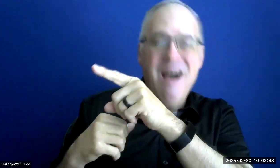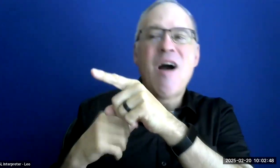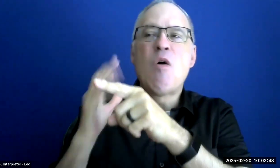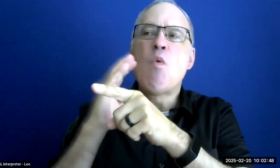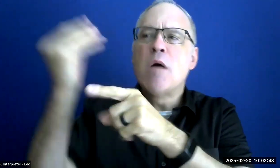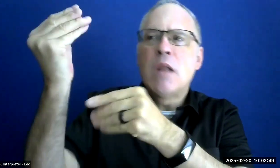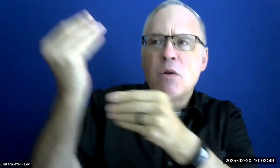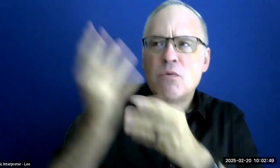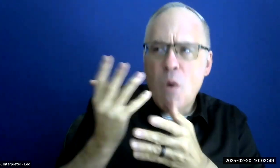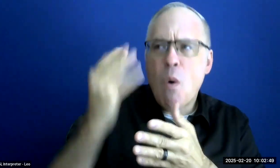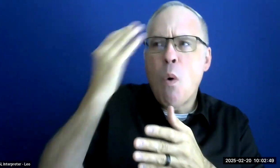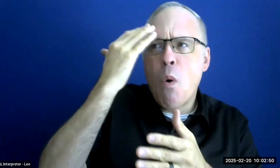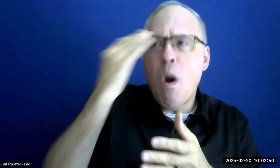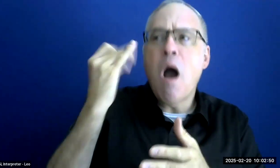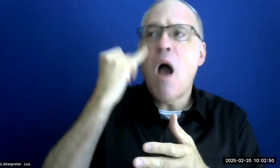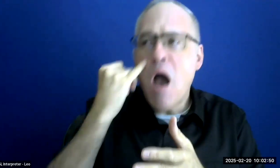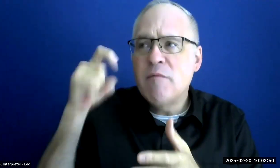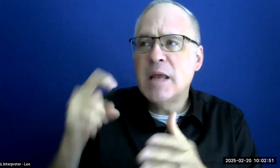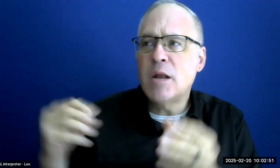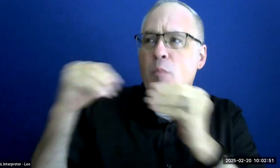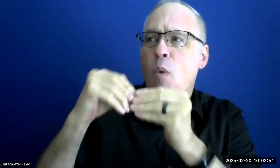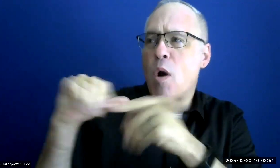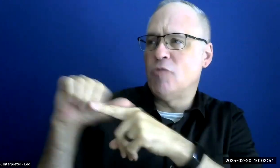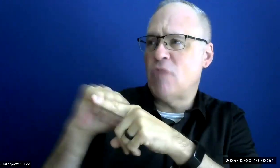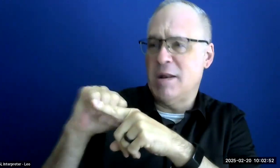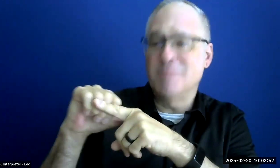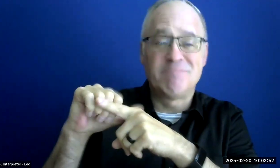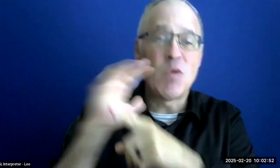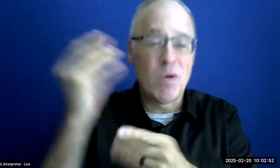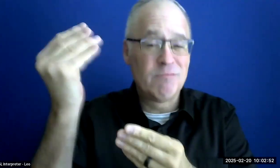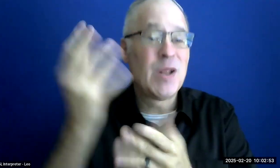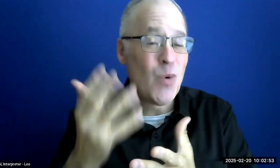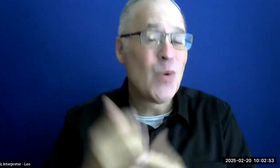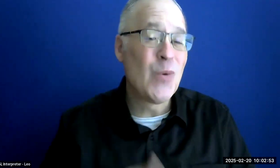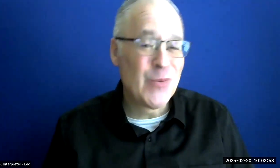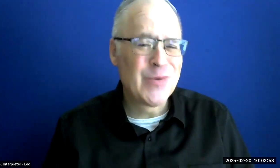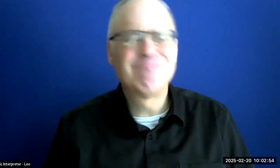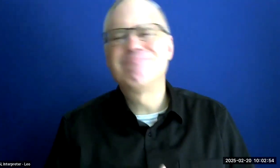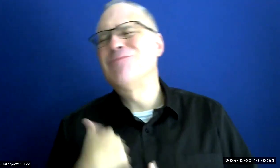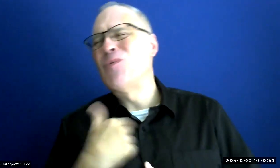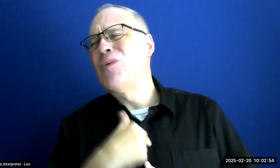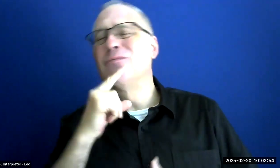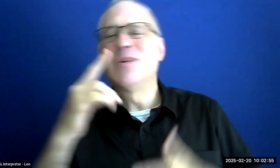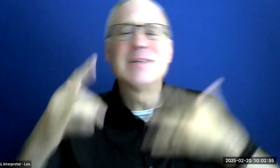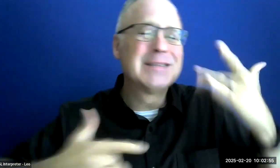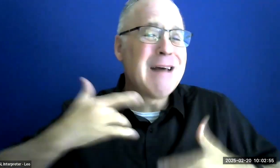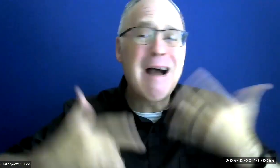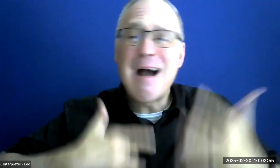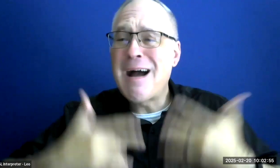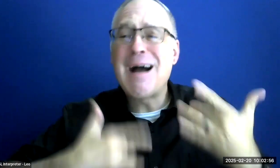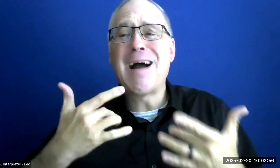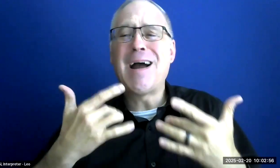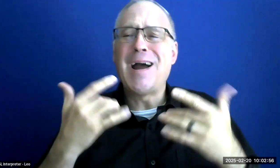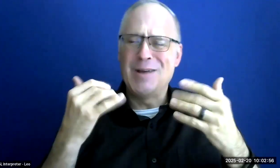further training is needed. So you can see why we are so excited to provide this training